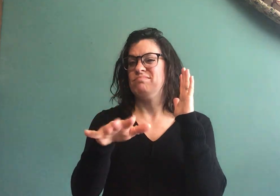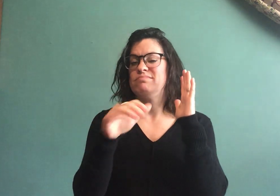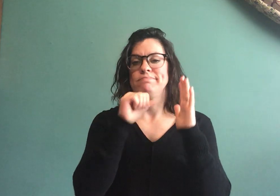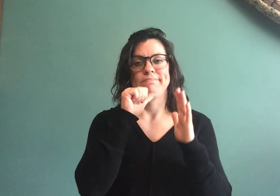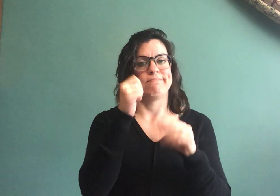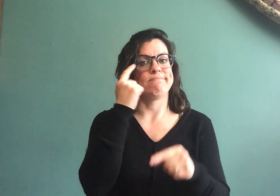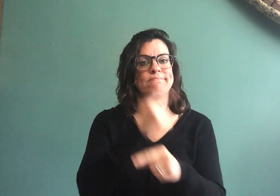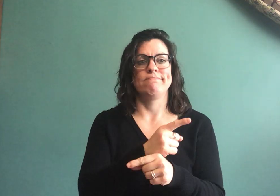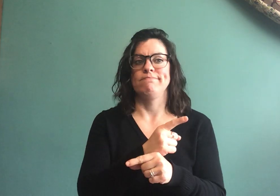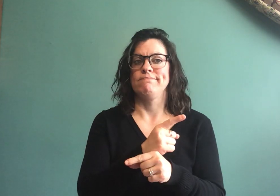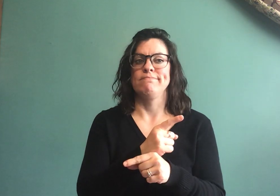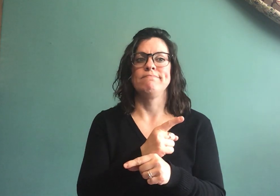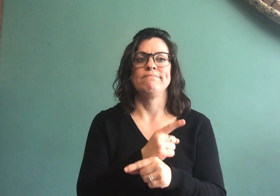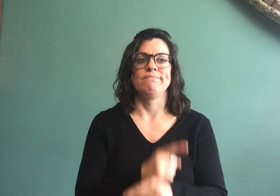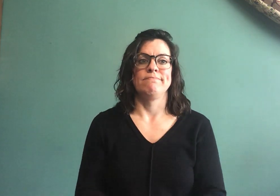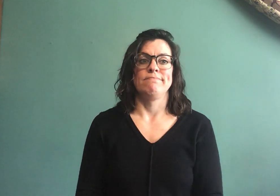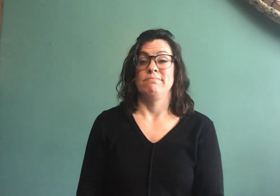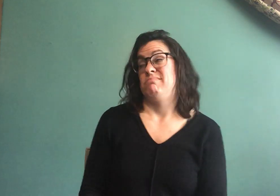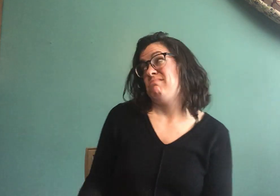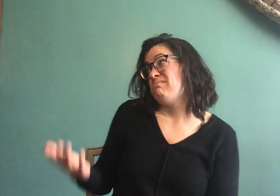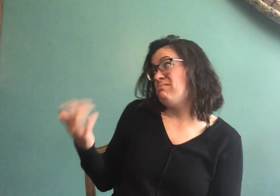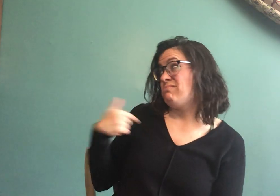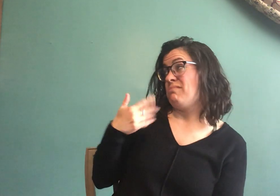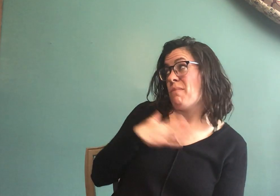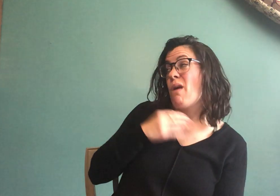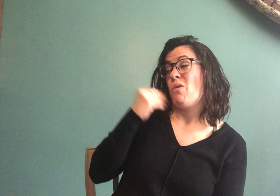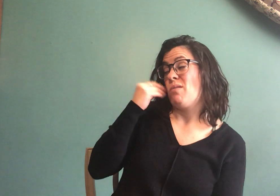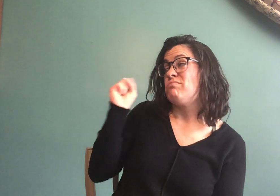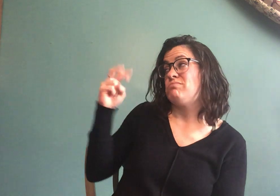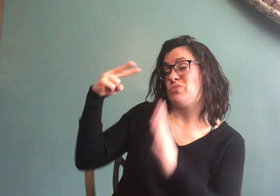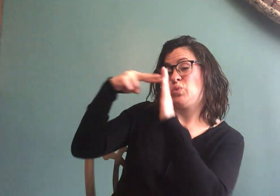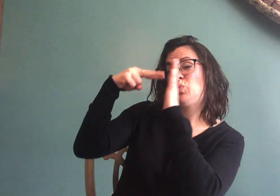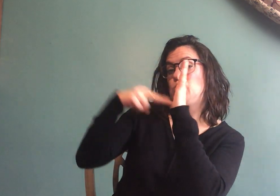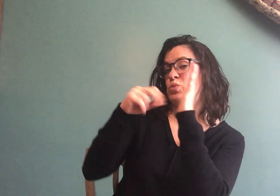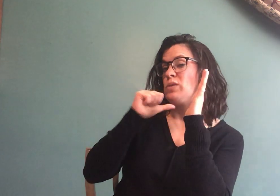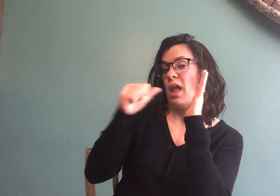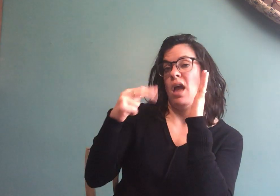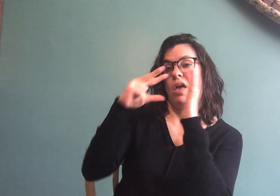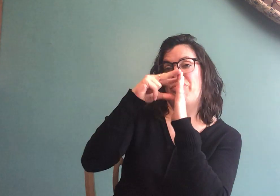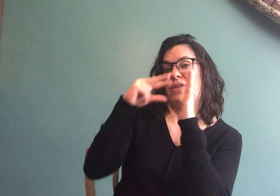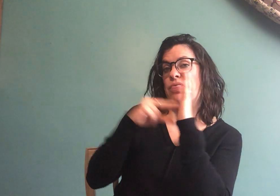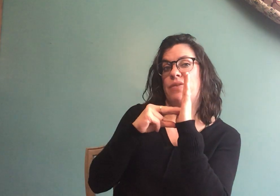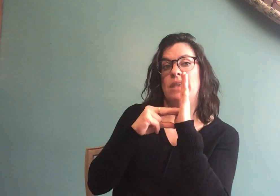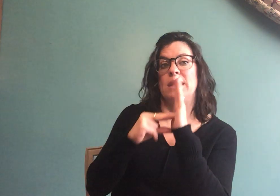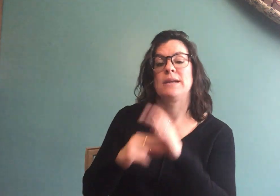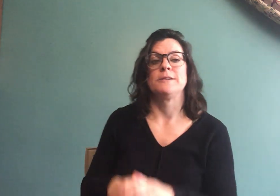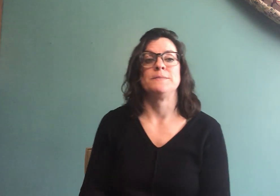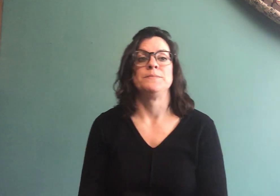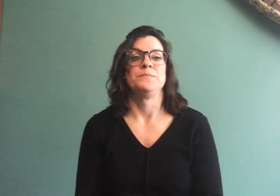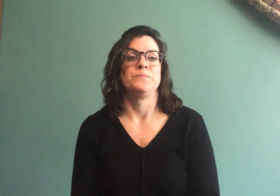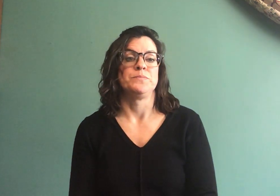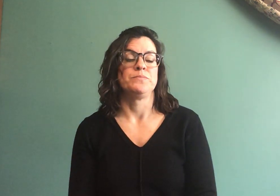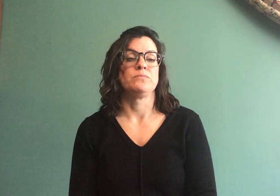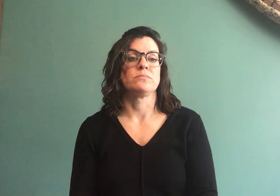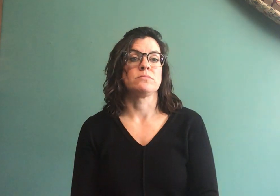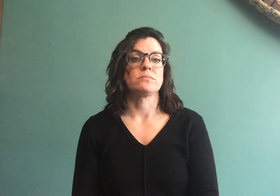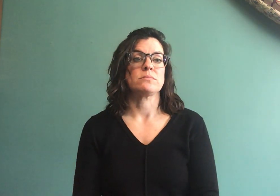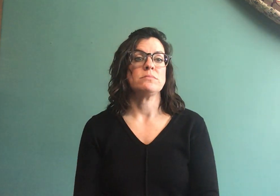here. It's not our house, so. Okay, so it's grandmom's or Aunt Sally's or somebody